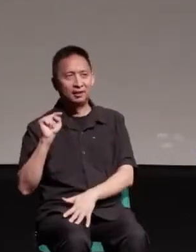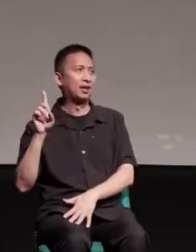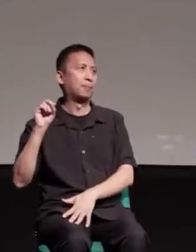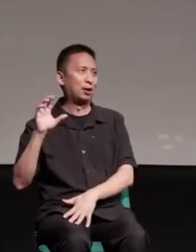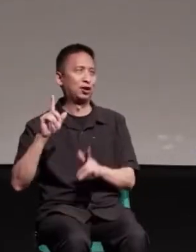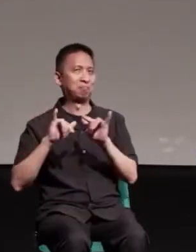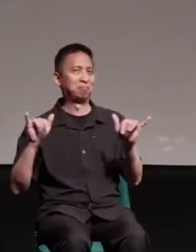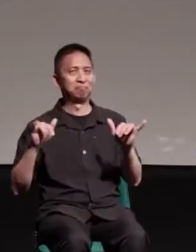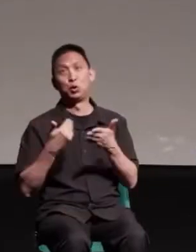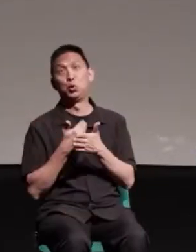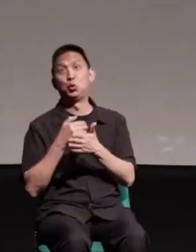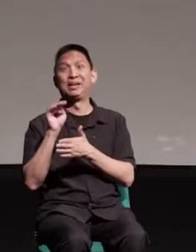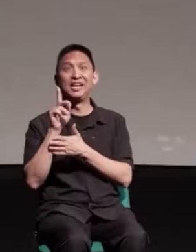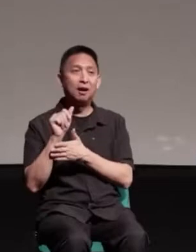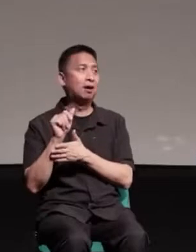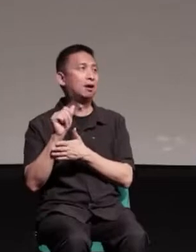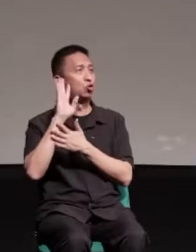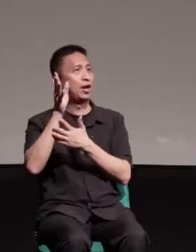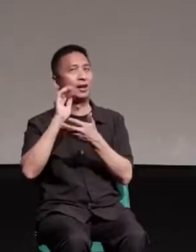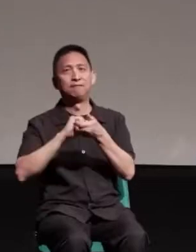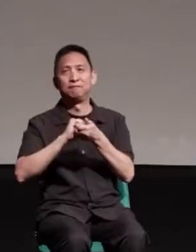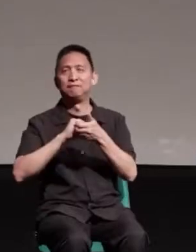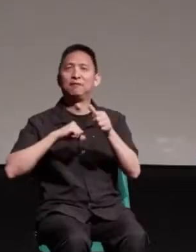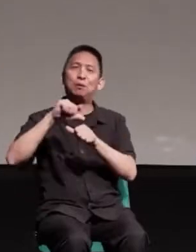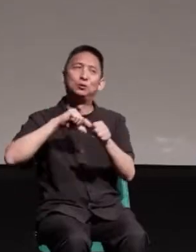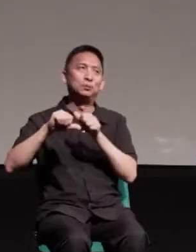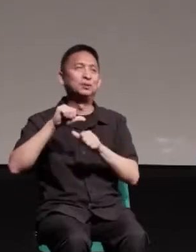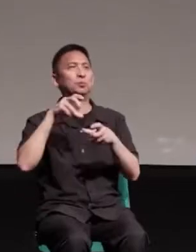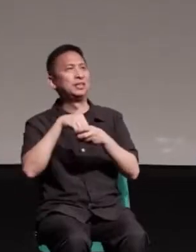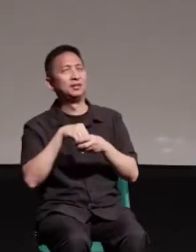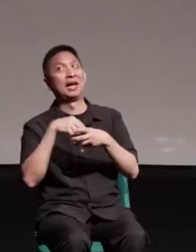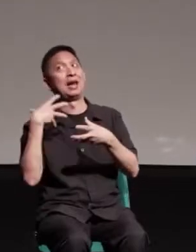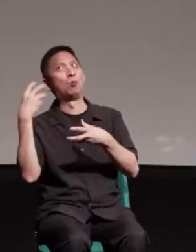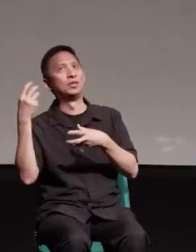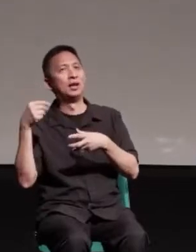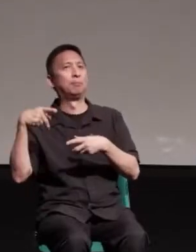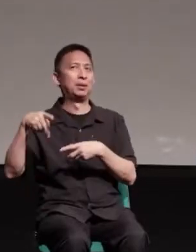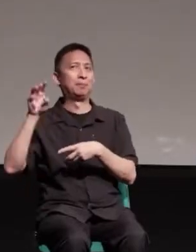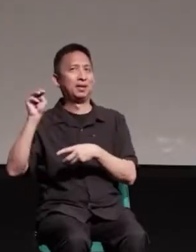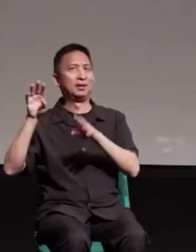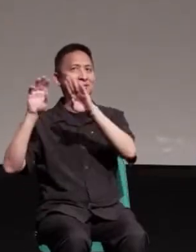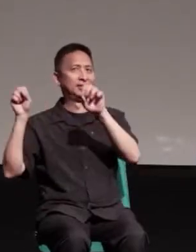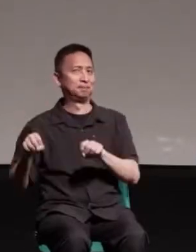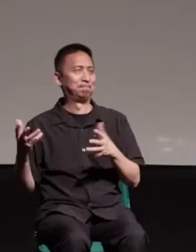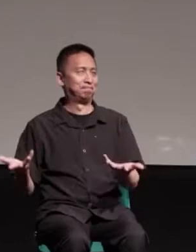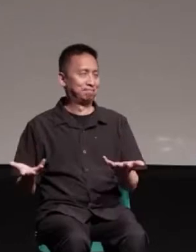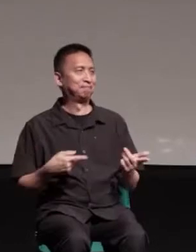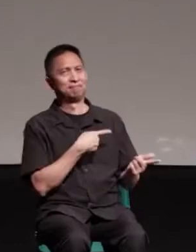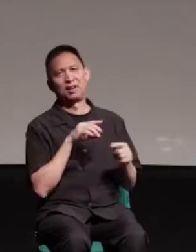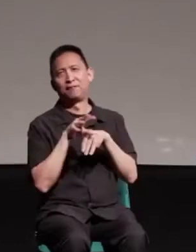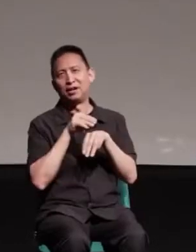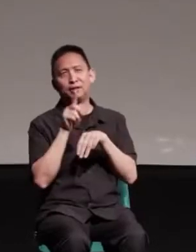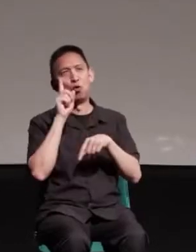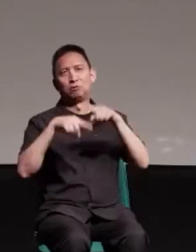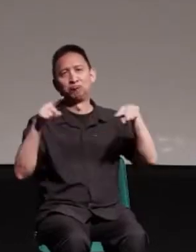media, creating fellowships within and without the public media system, serves as an advisor for many